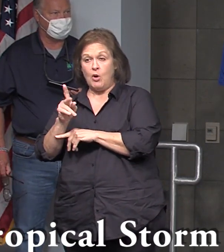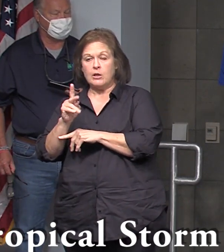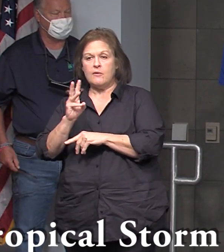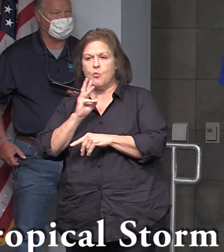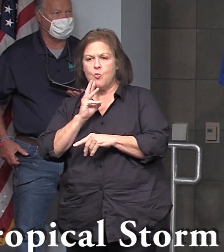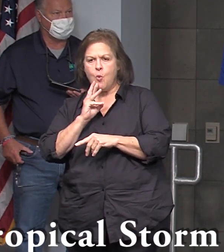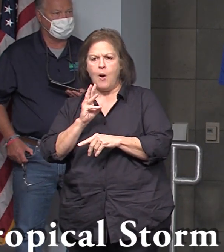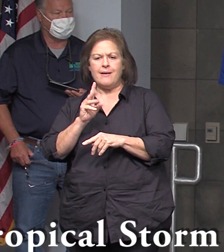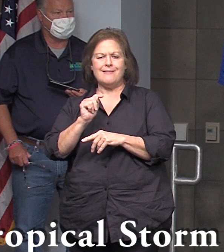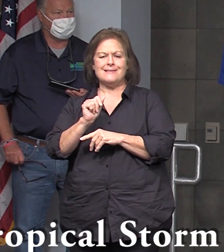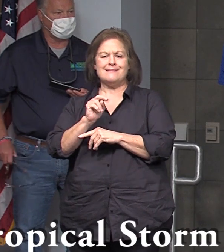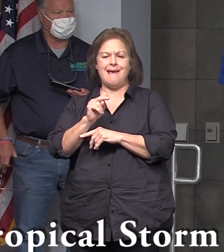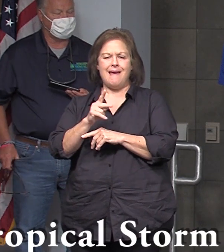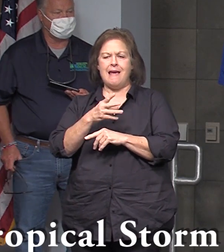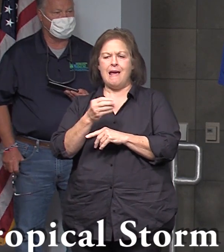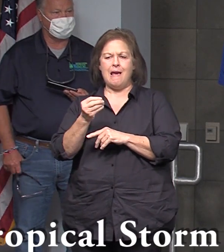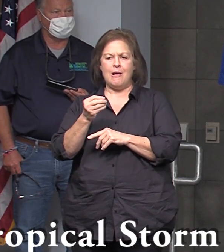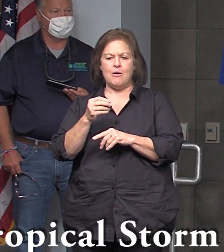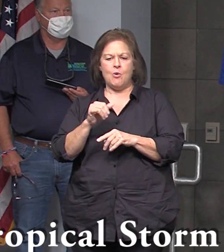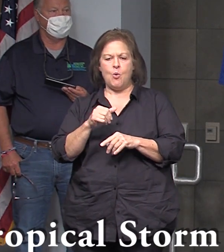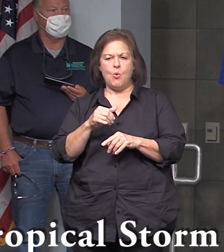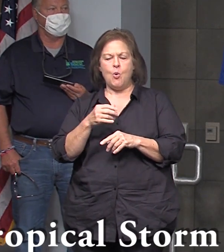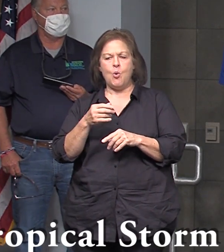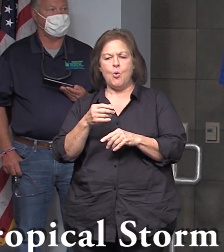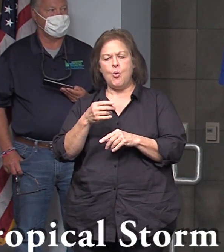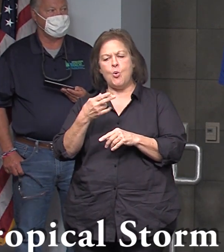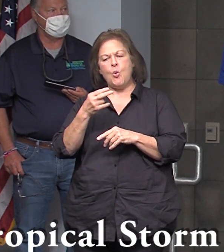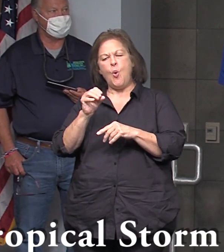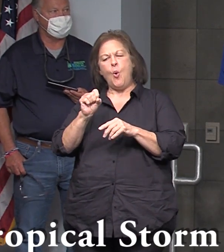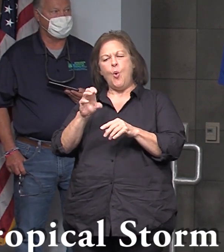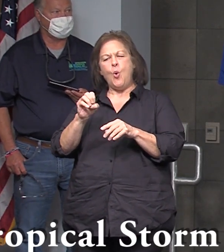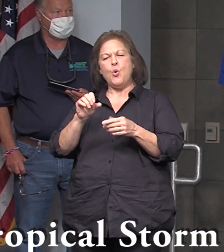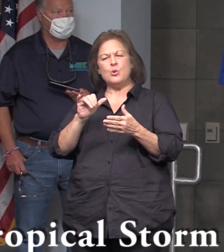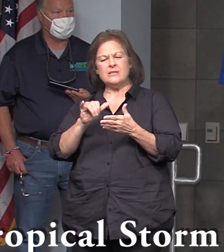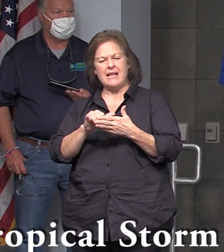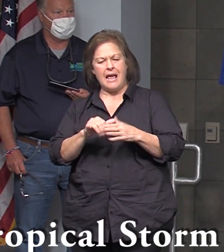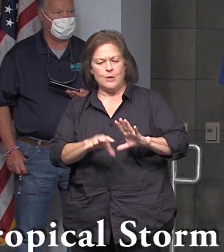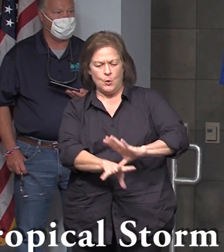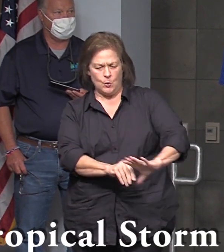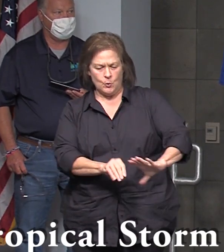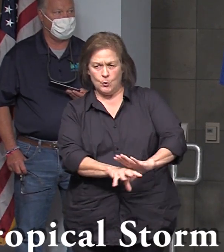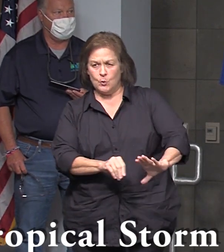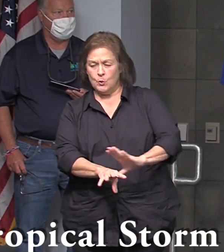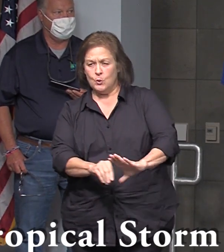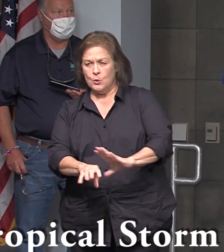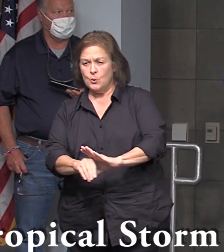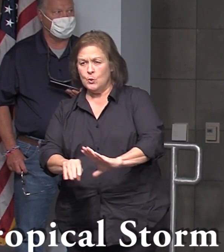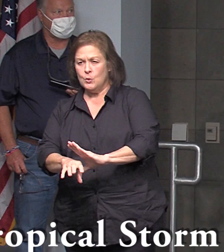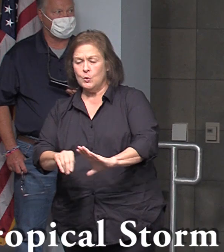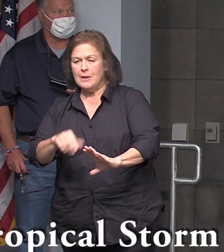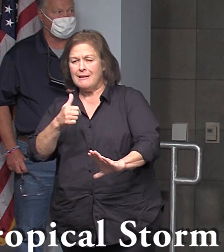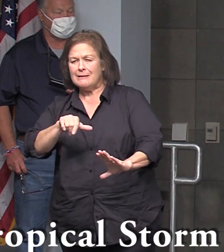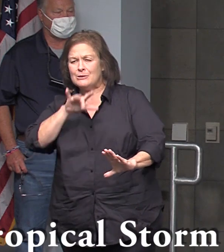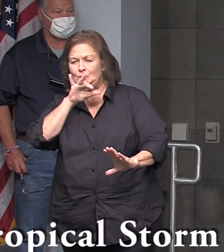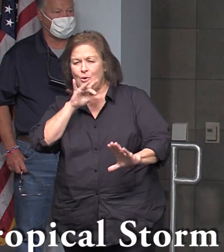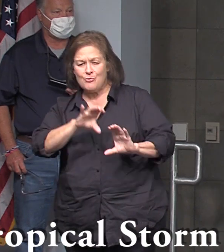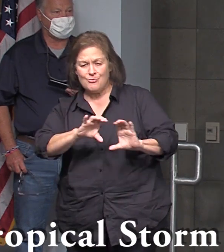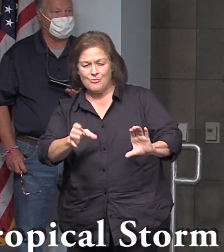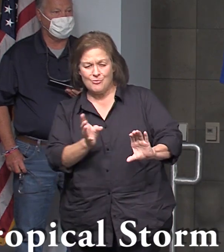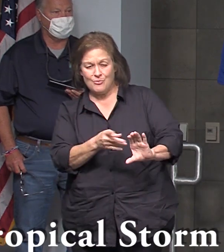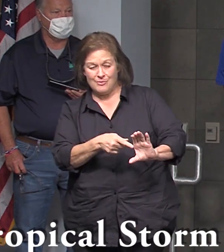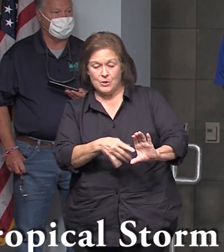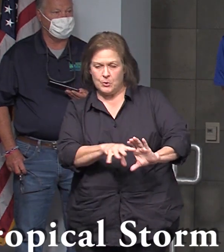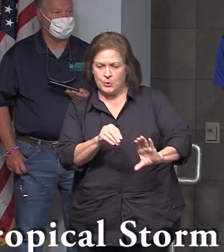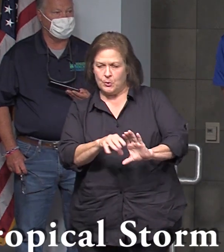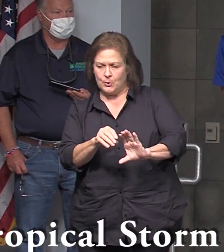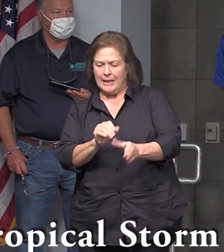tanks, vacuum hoses, and water pressure hoses that are used to clean out or suck out catch basins and drain lines. So we have 10 of